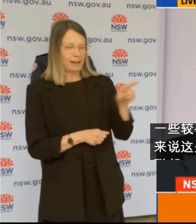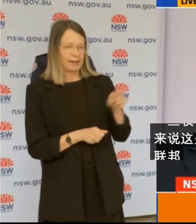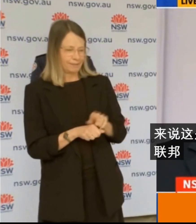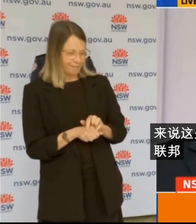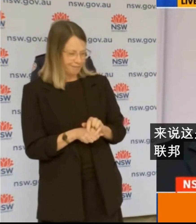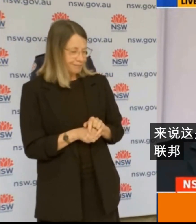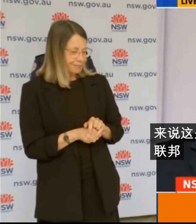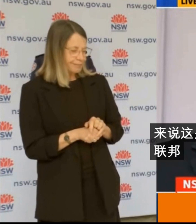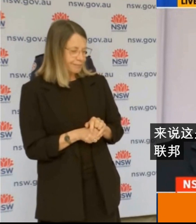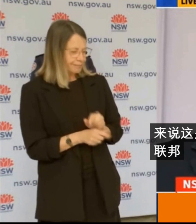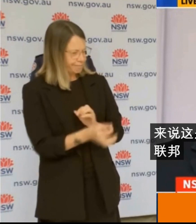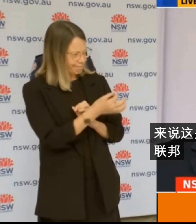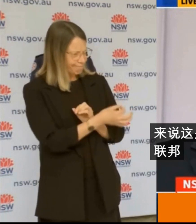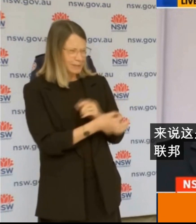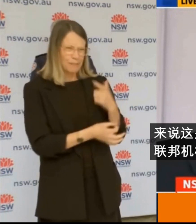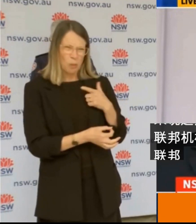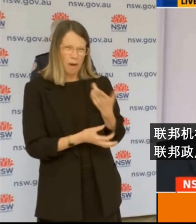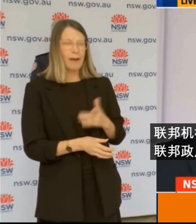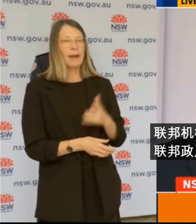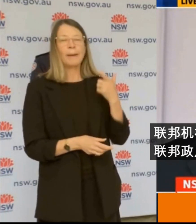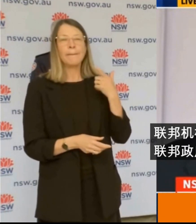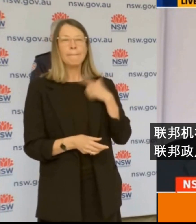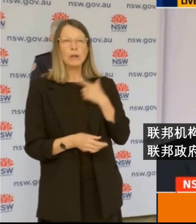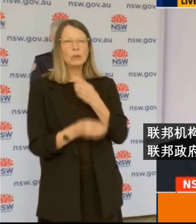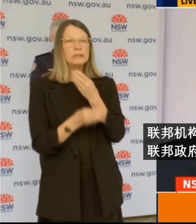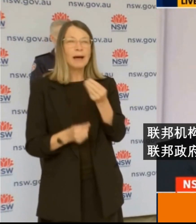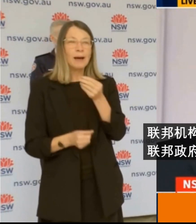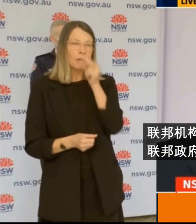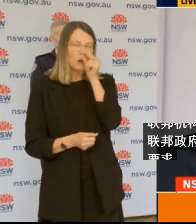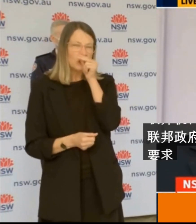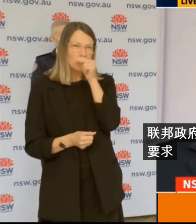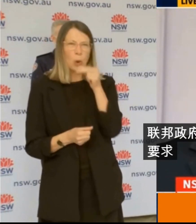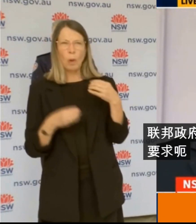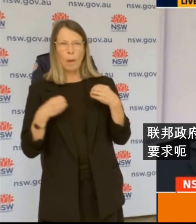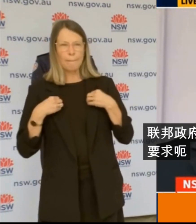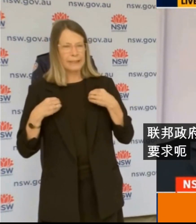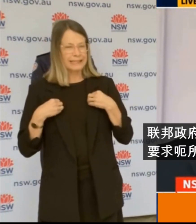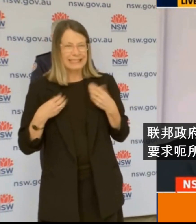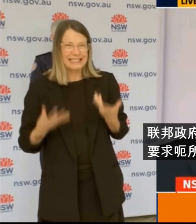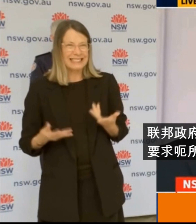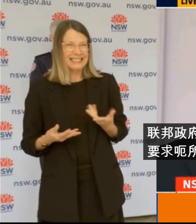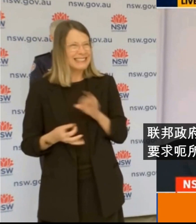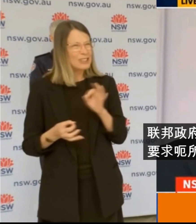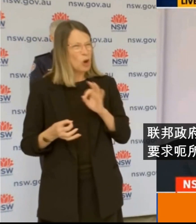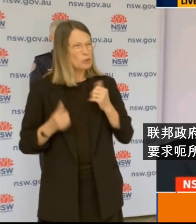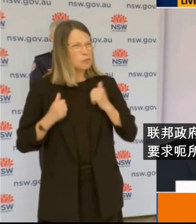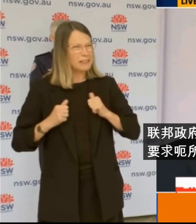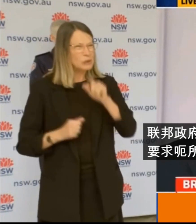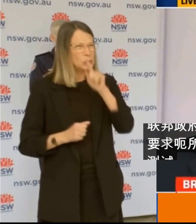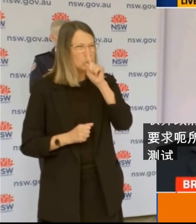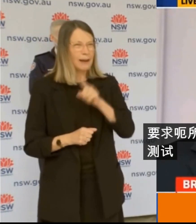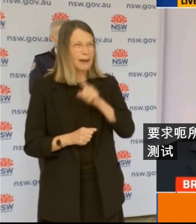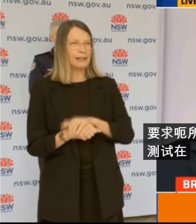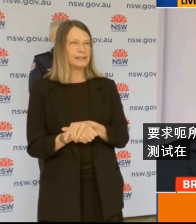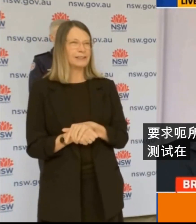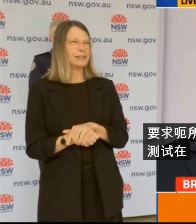the federal body, the federal government advisory body, requires that all rapid